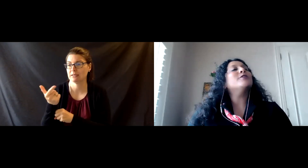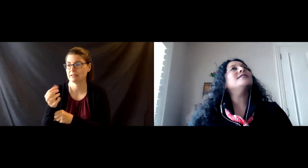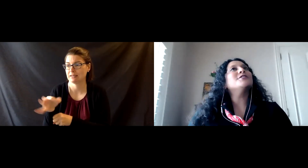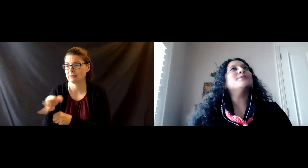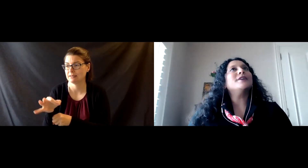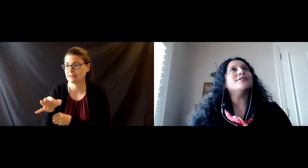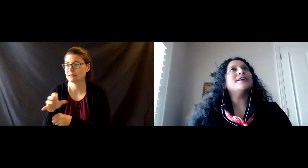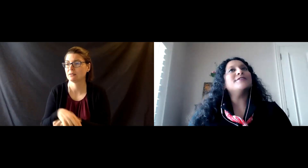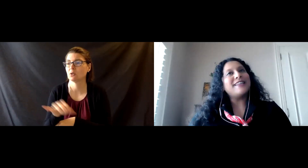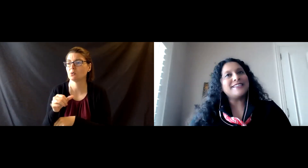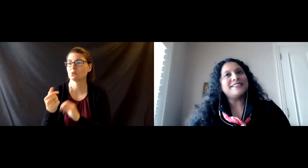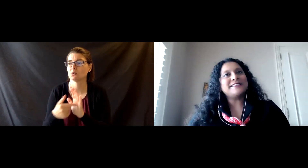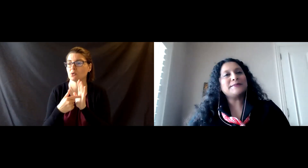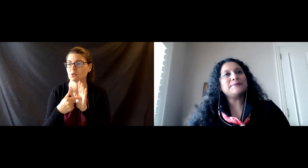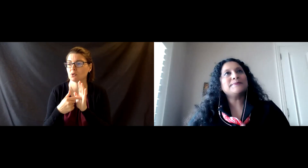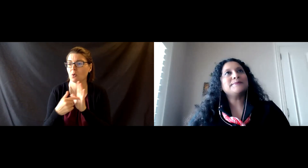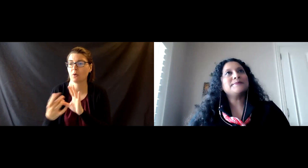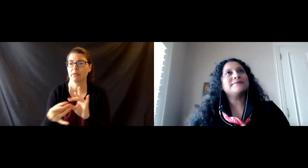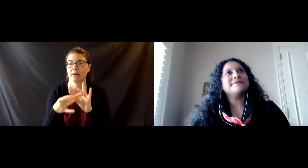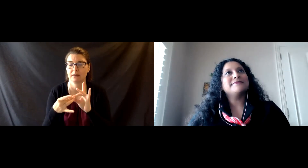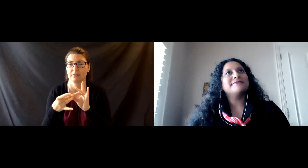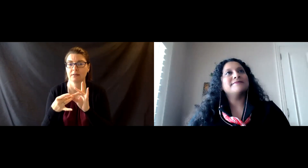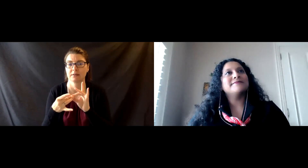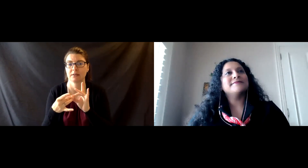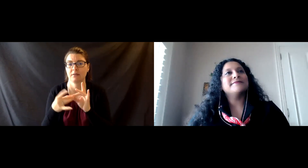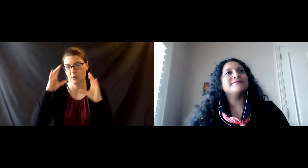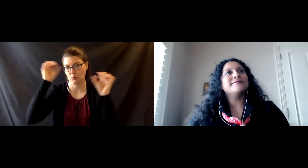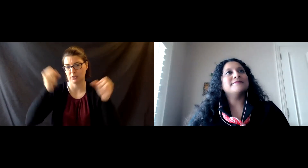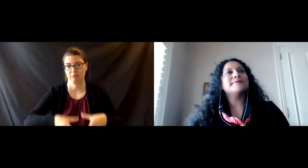highlight the presidential pillar of connectedness.